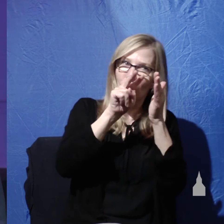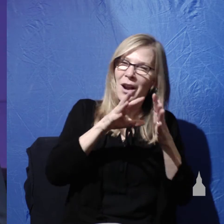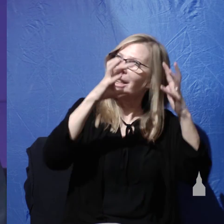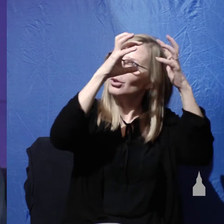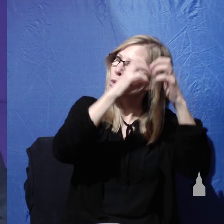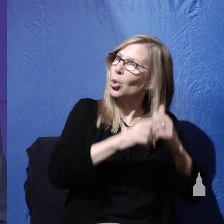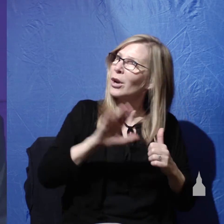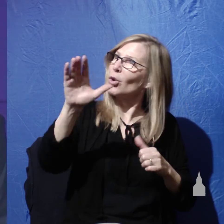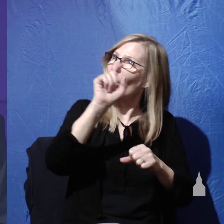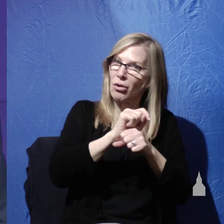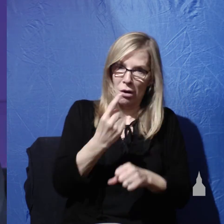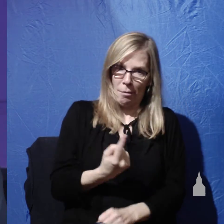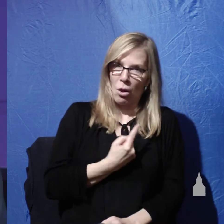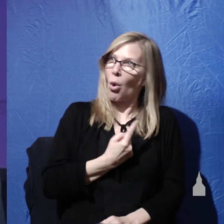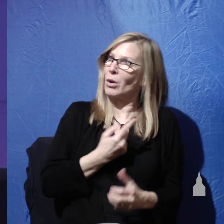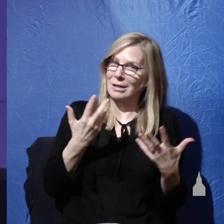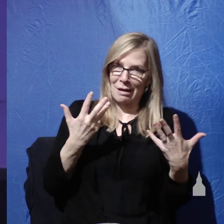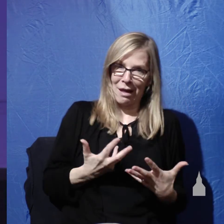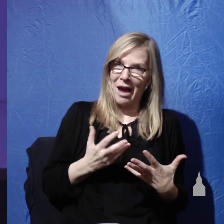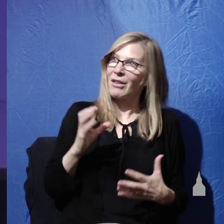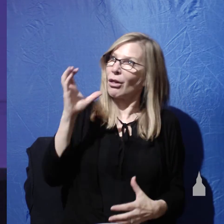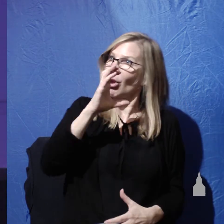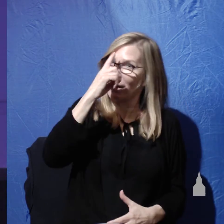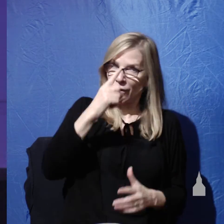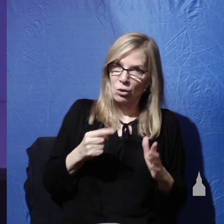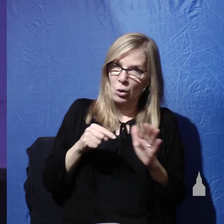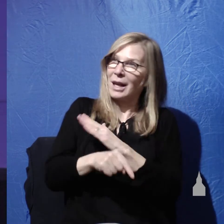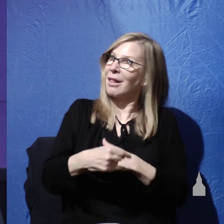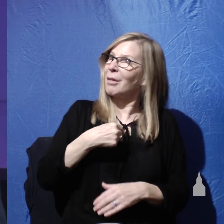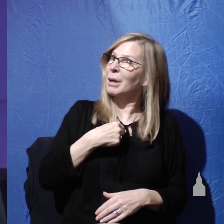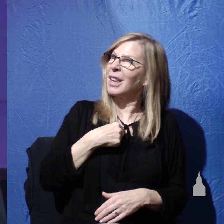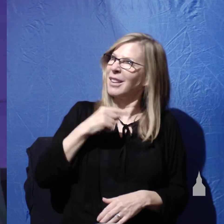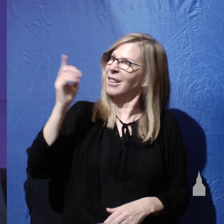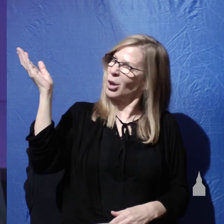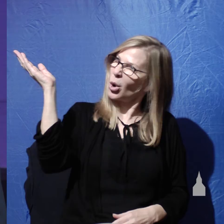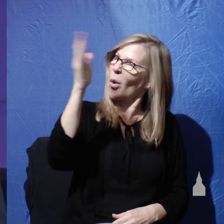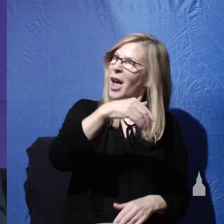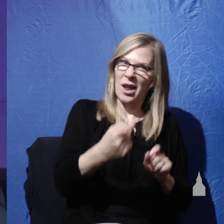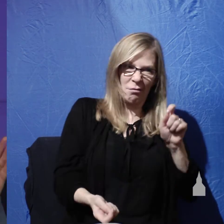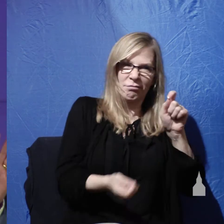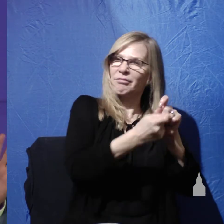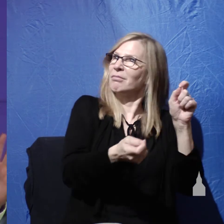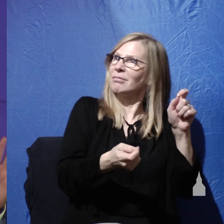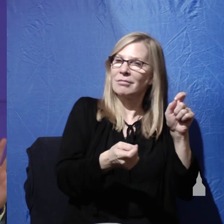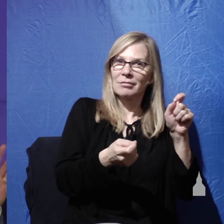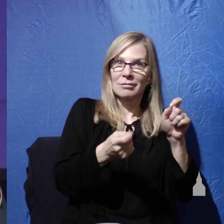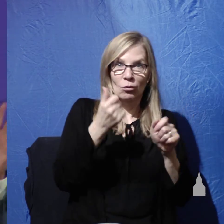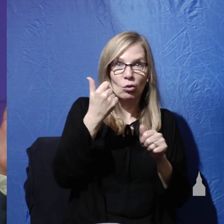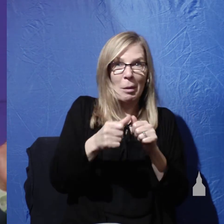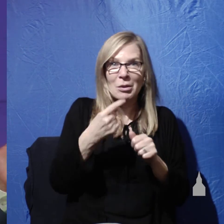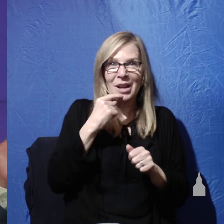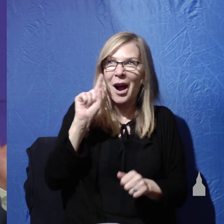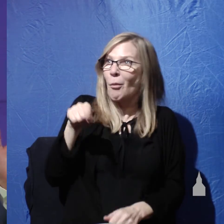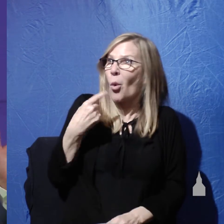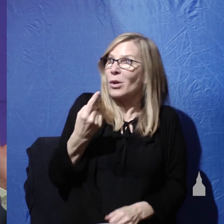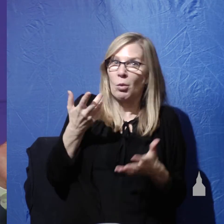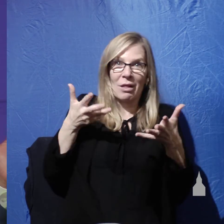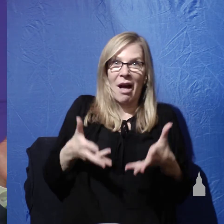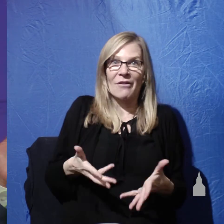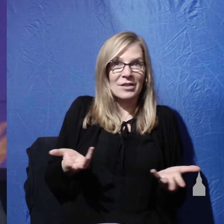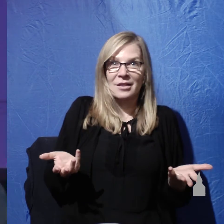your altars, and I alone am left, and they're seeking my life. But what is the divine response? You understand, Elijah is saying, I'm the only one